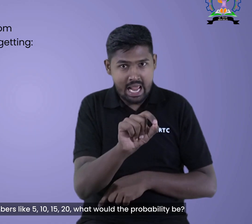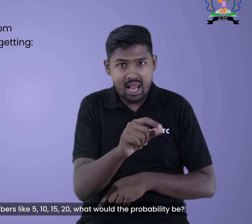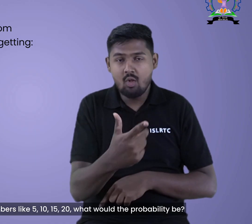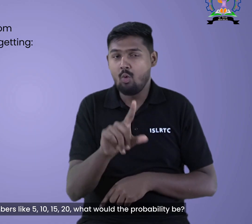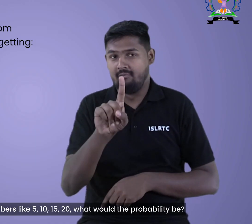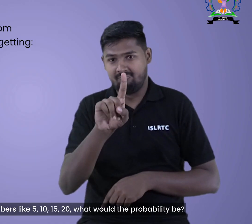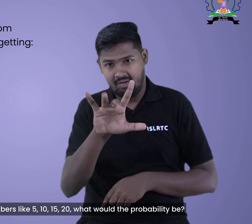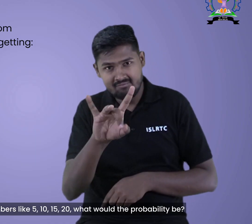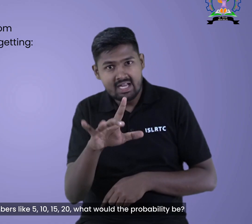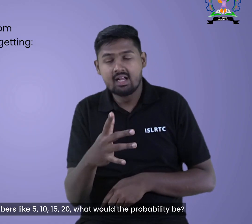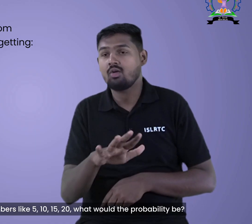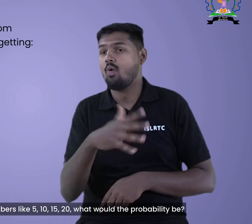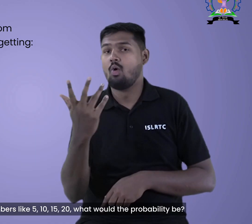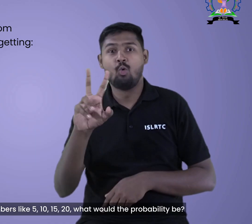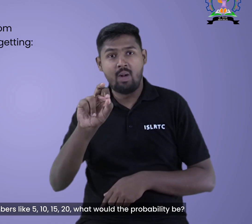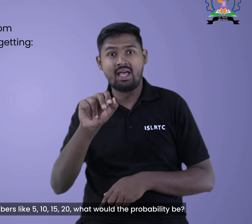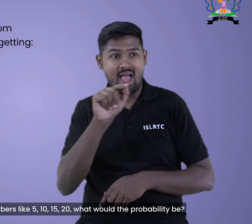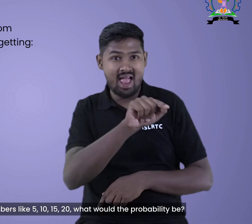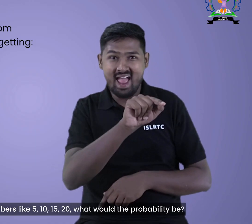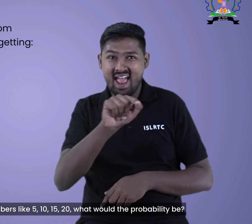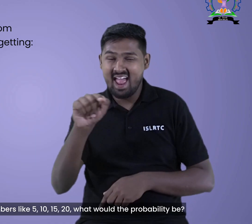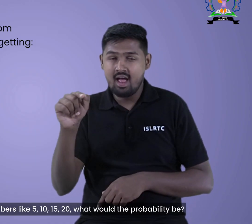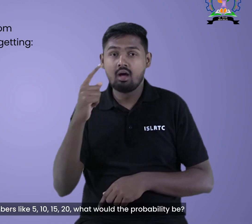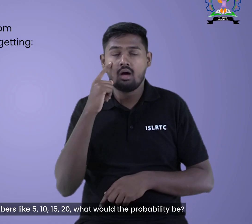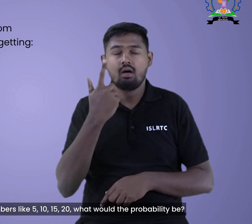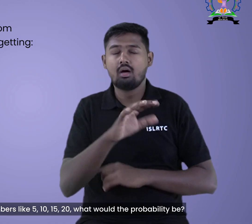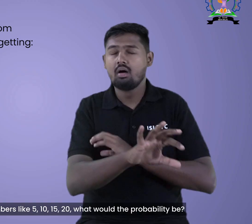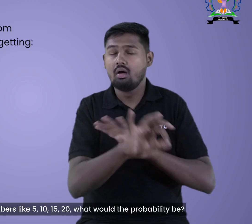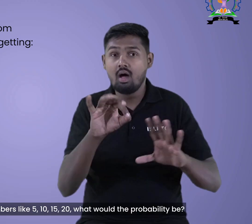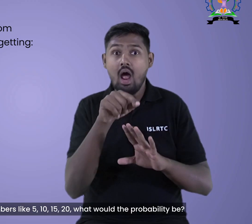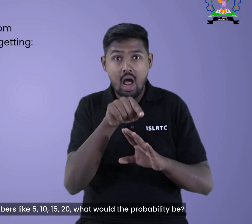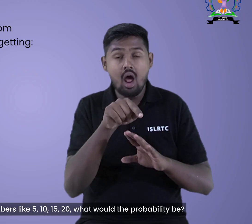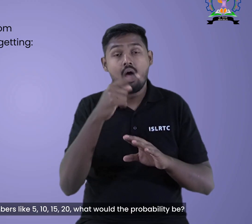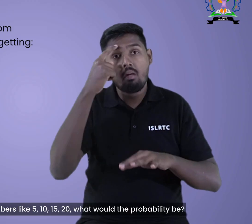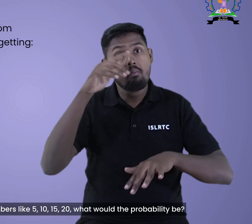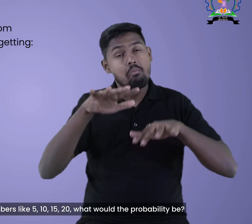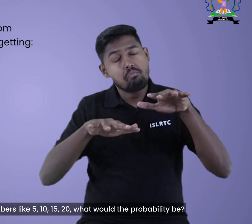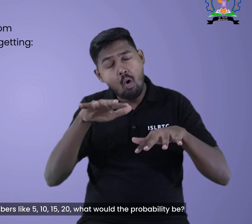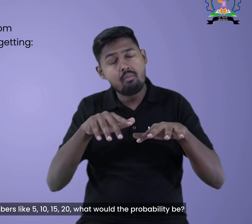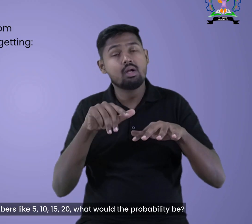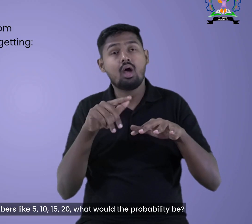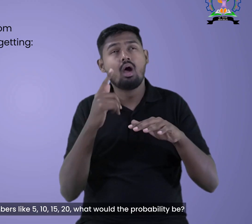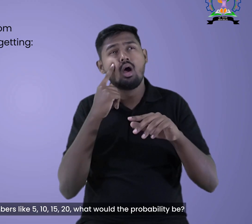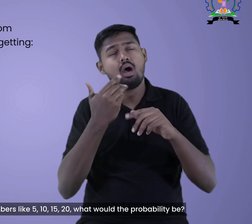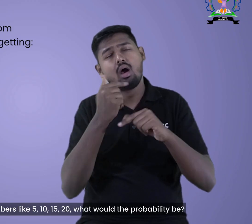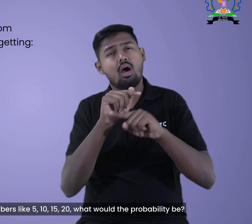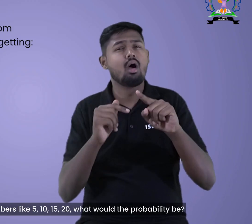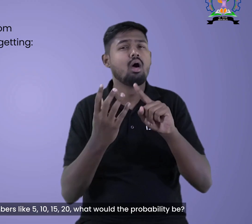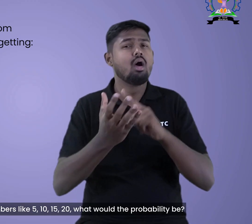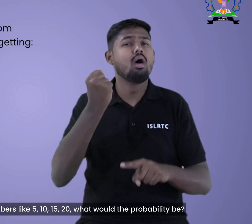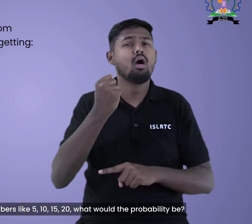you are picking numbers like 5, 10, 15, 20, what would the probability be?